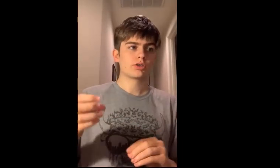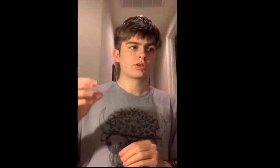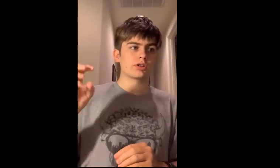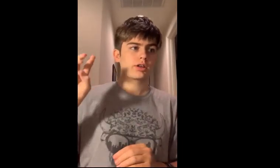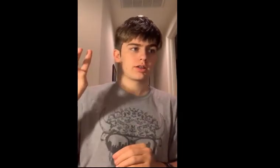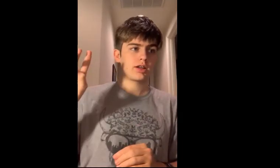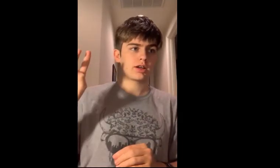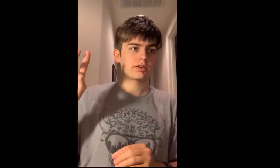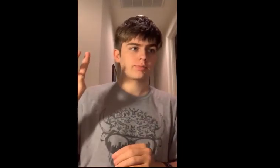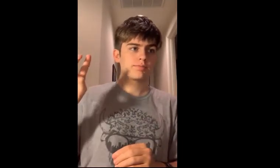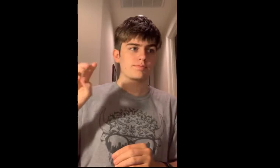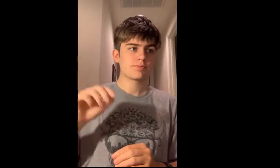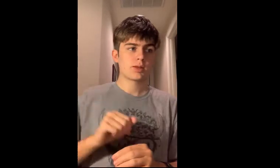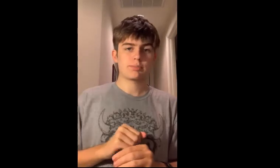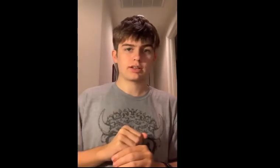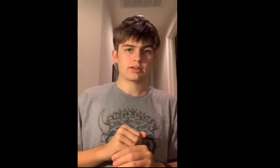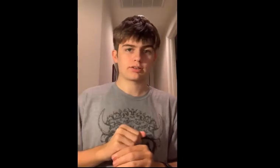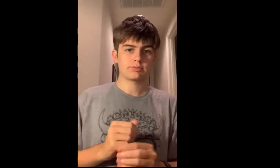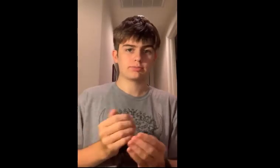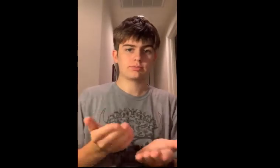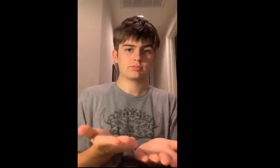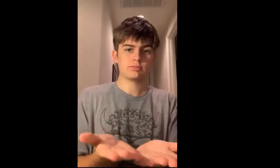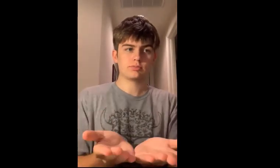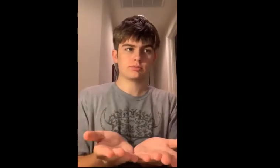Number 9, plate.